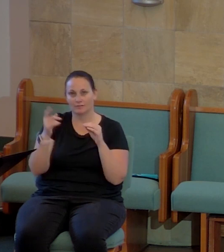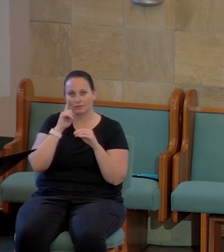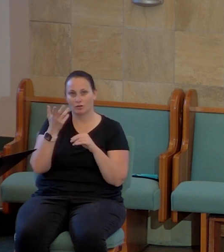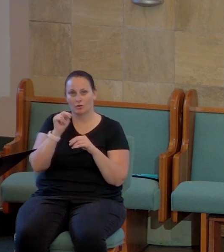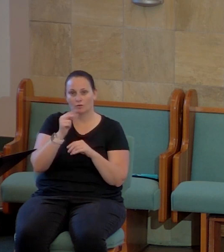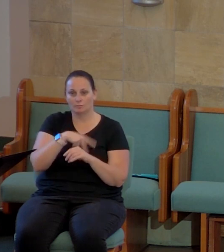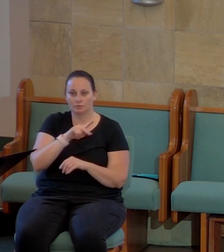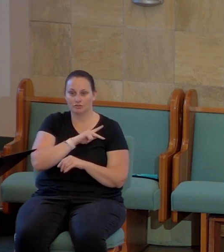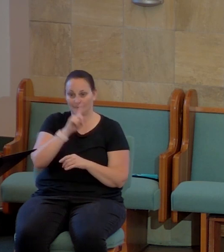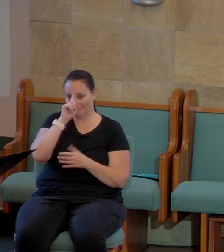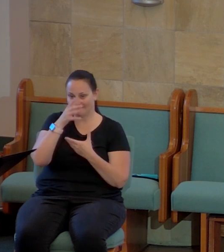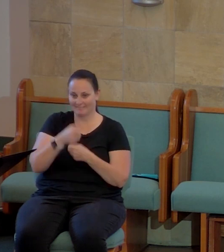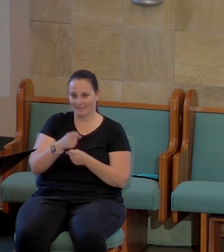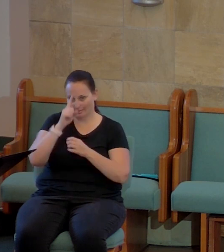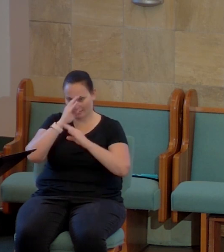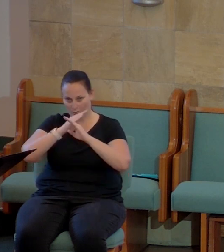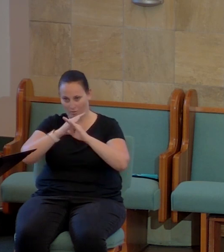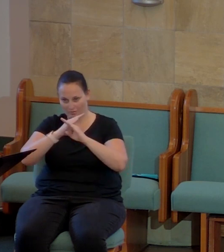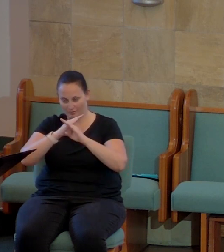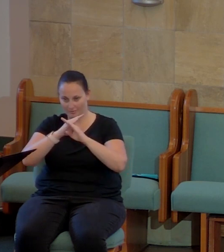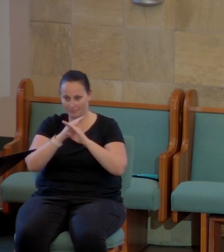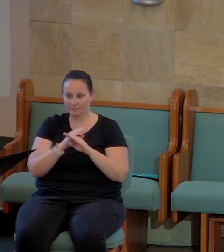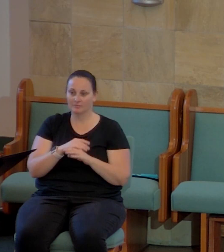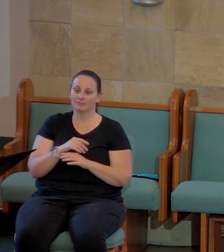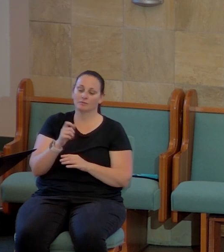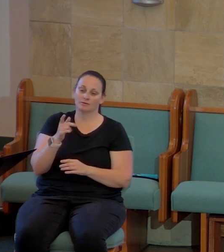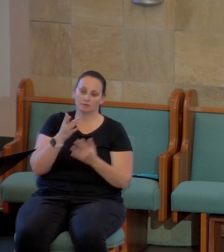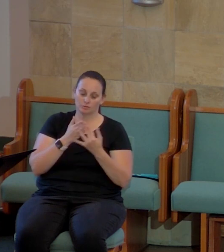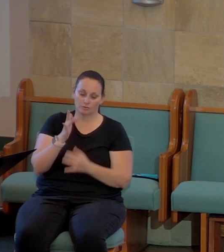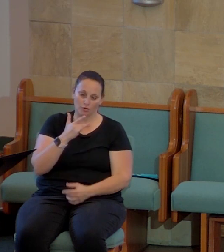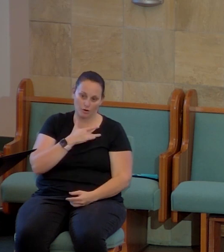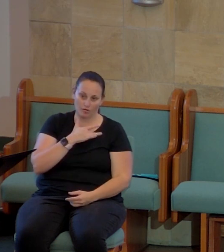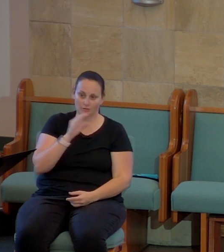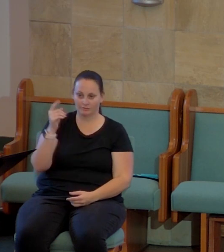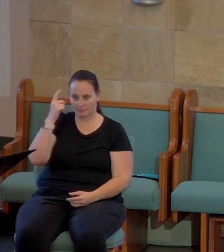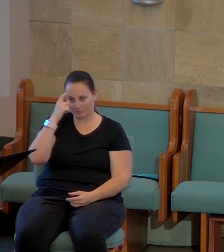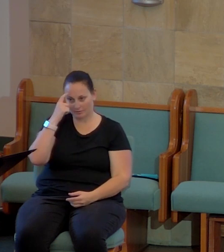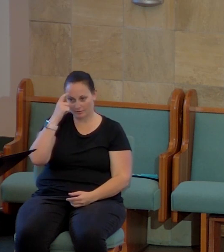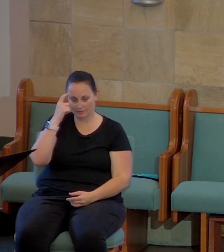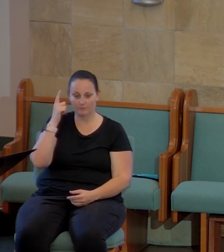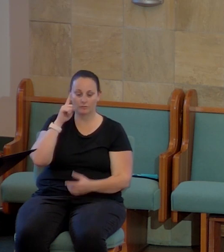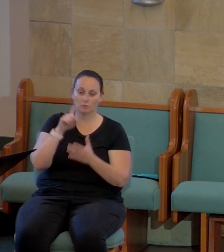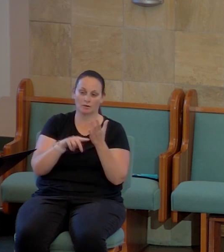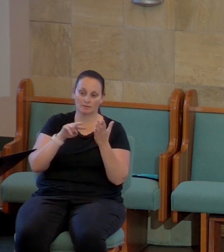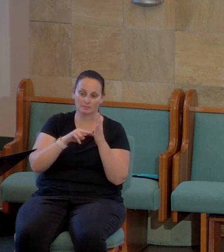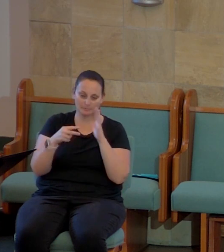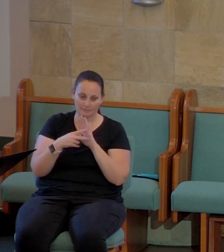personal faith walk moving through your heart and mind as you're thinking of what it means to be welcomed when you have